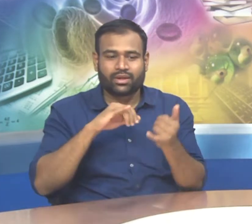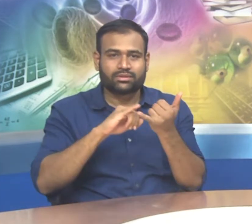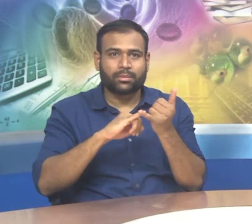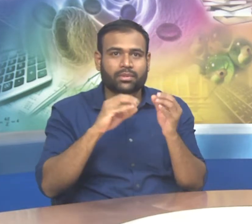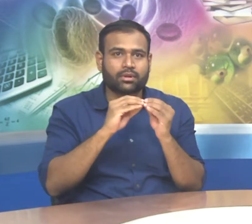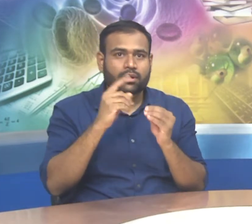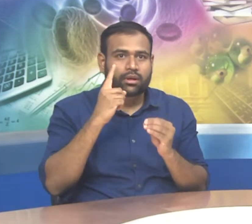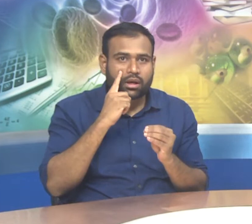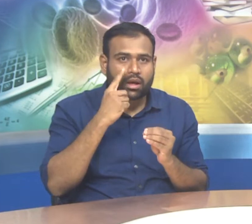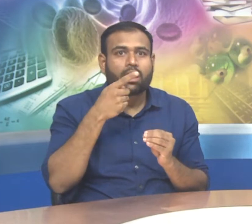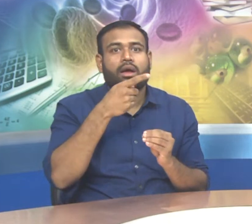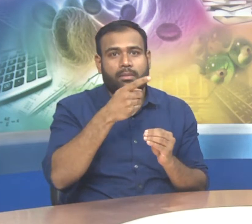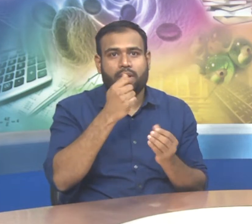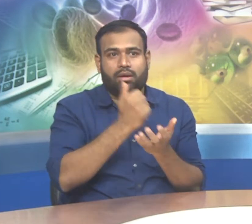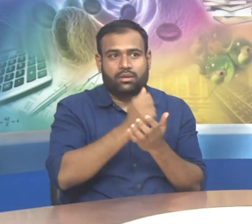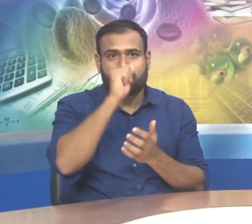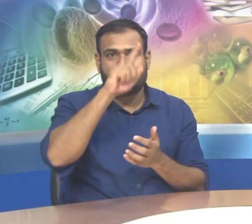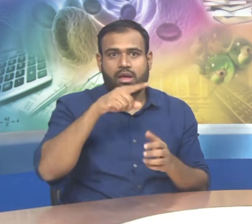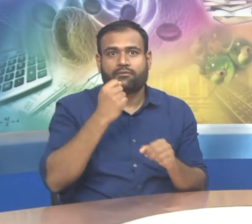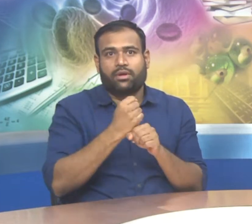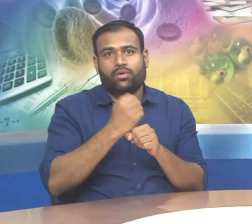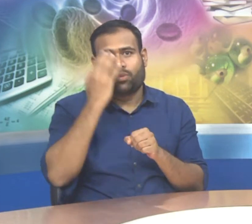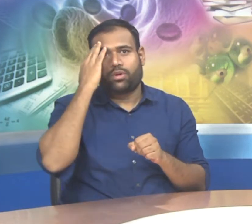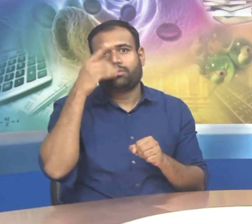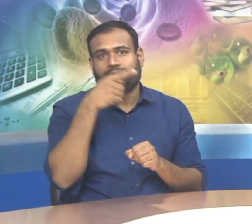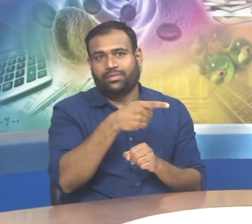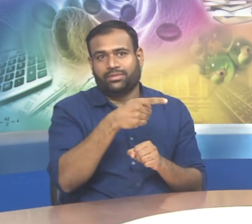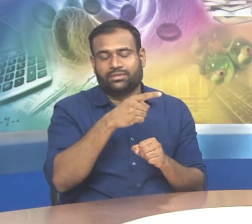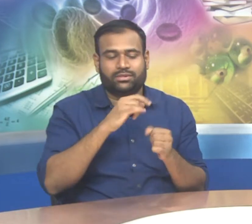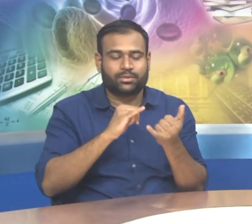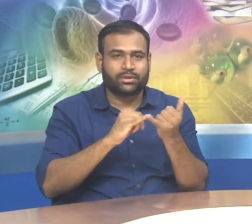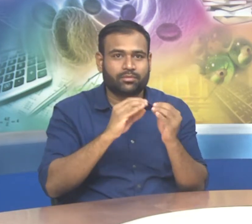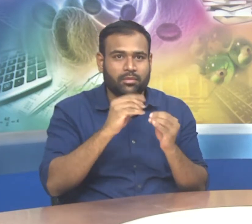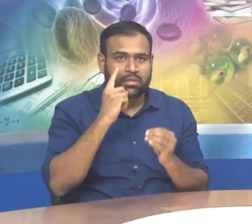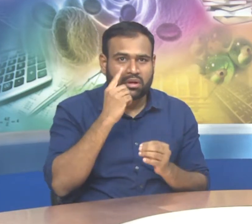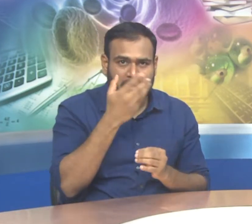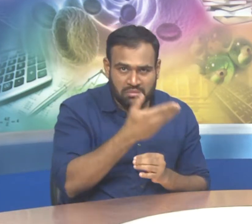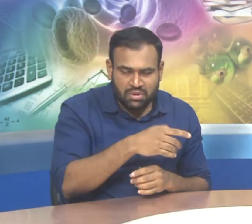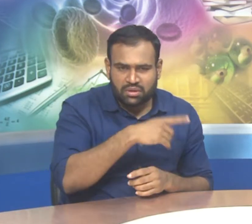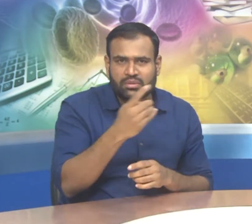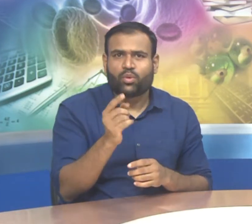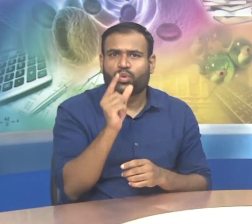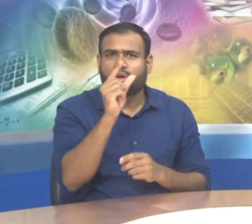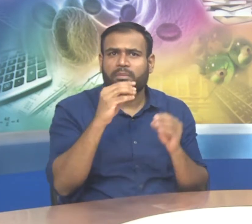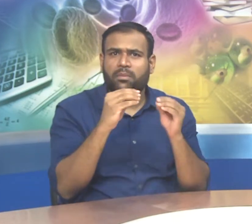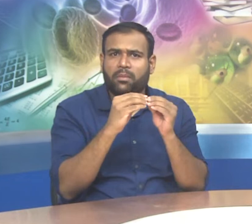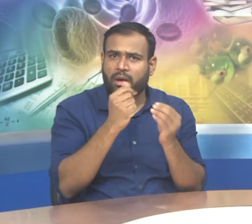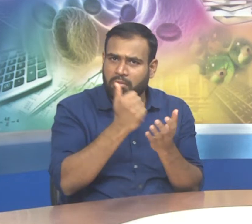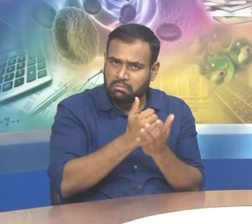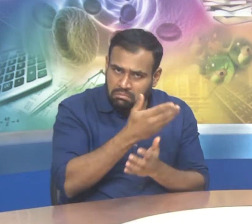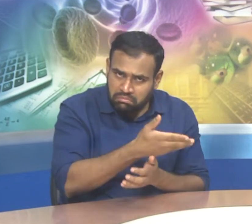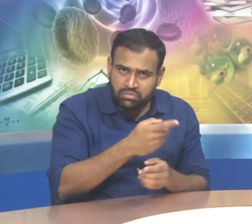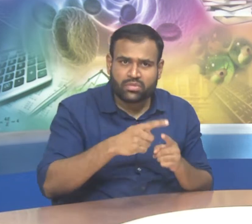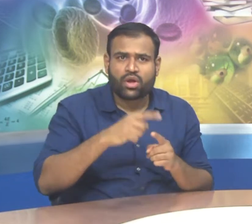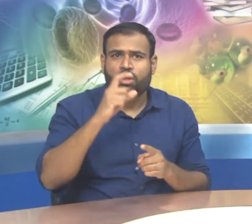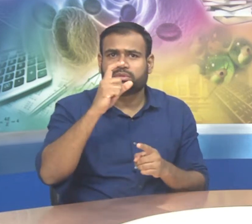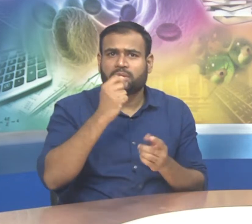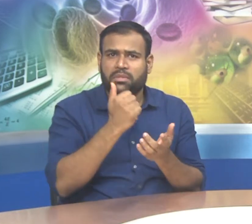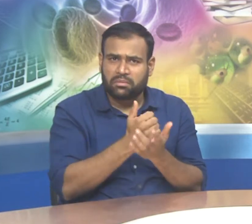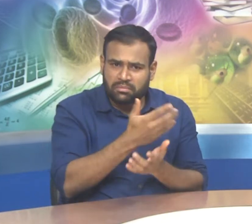Here you can see few names of the banks. These are all Indian banks like State Bank of India, Union